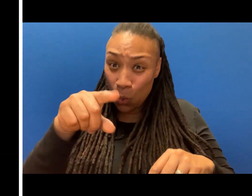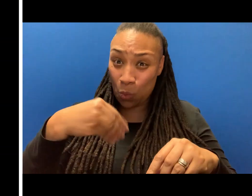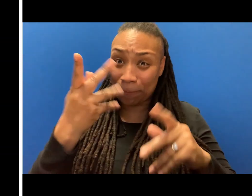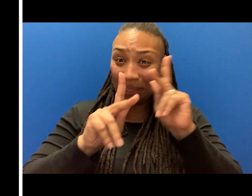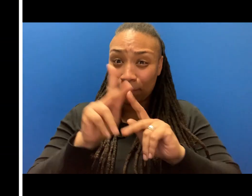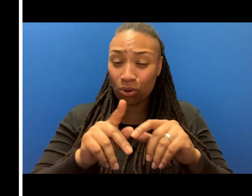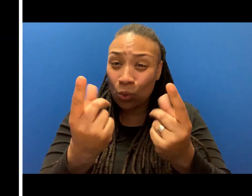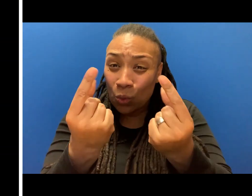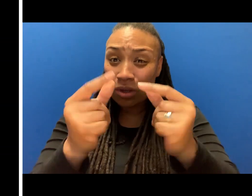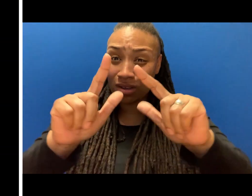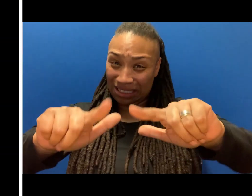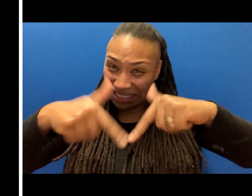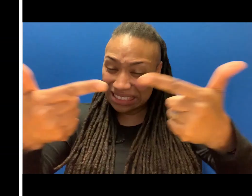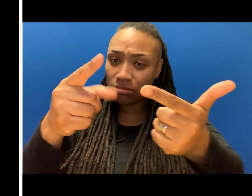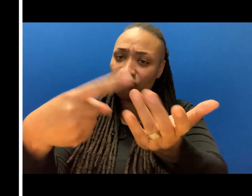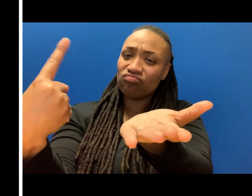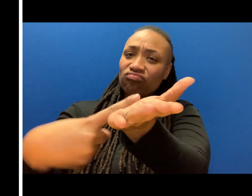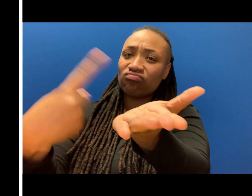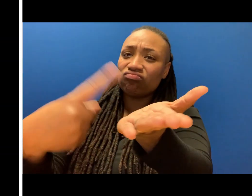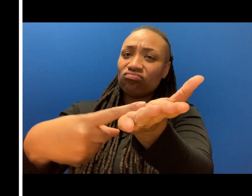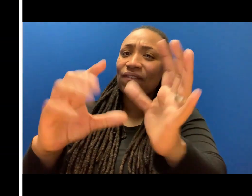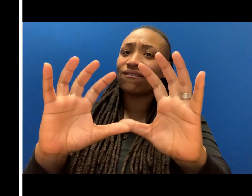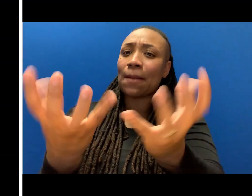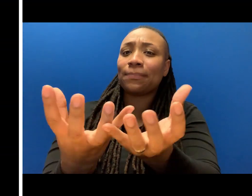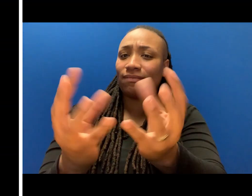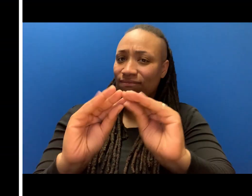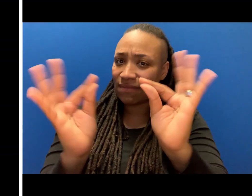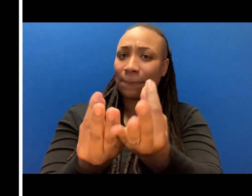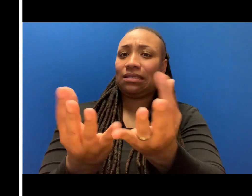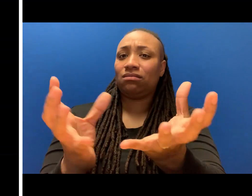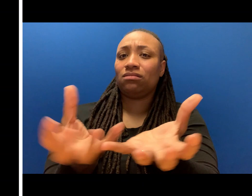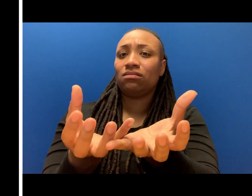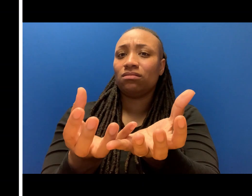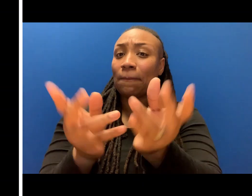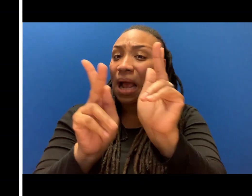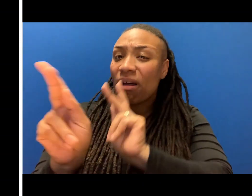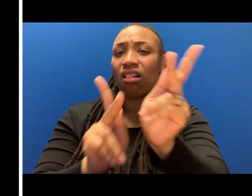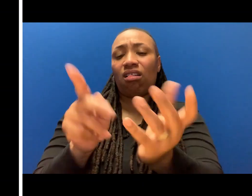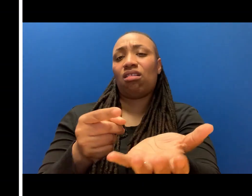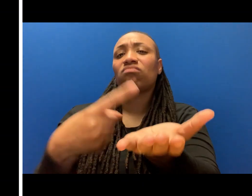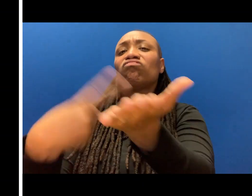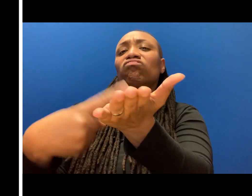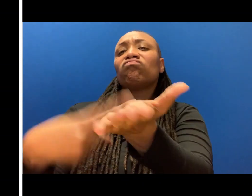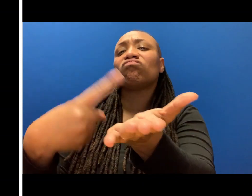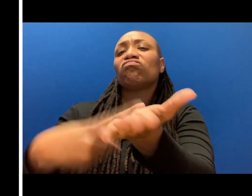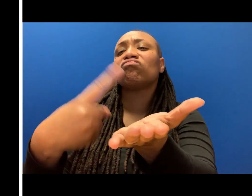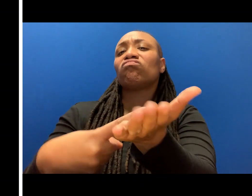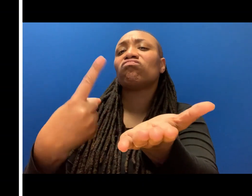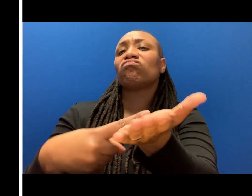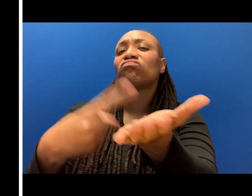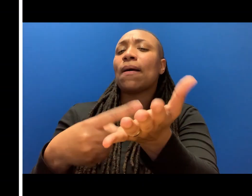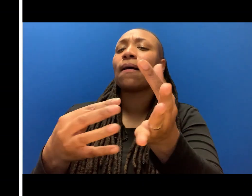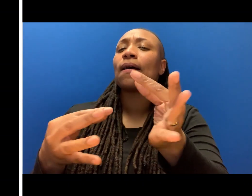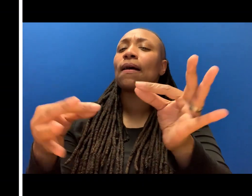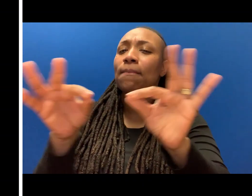people, and turn the conversation towards what whiteness has wrought in this world and how